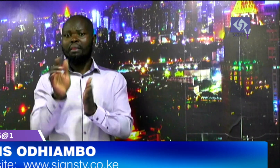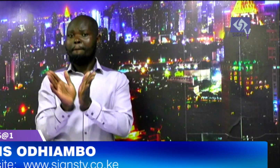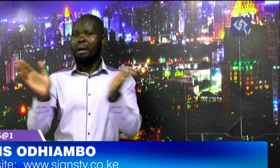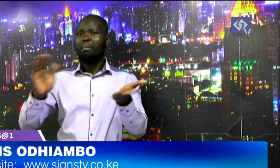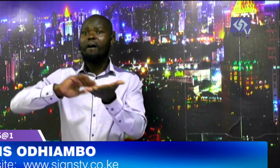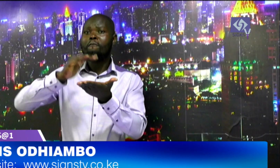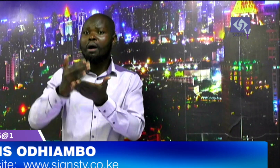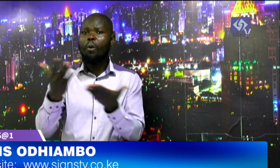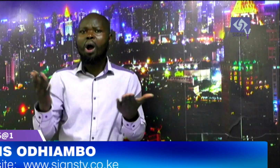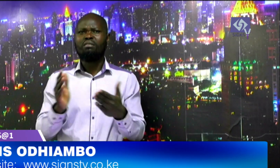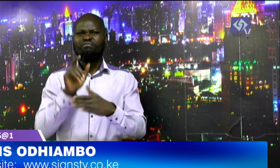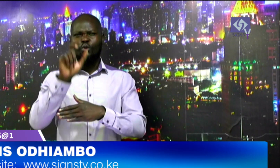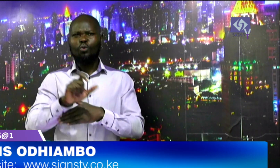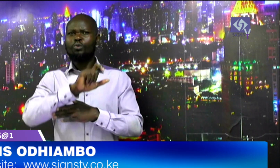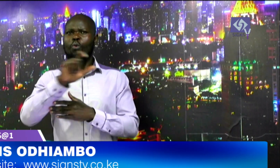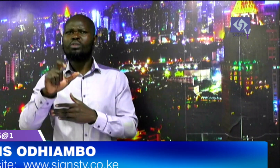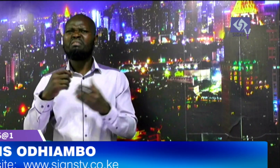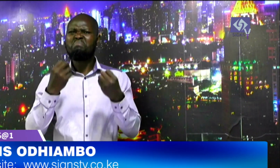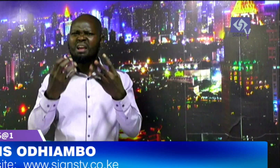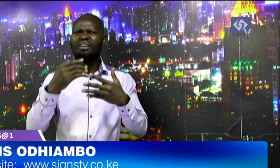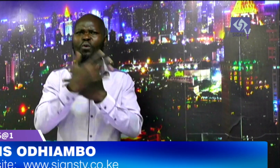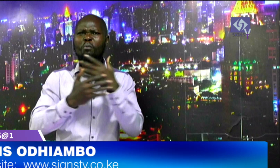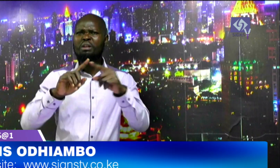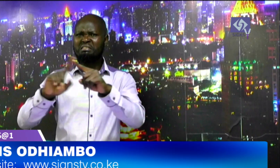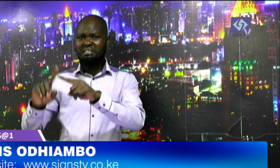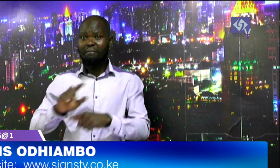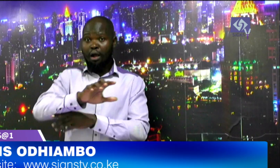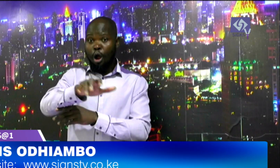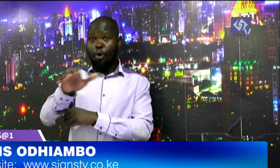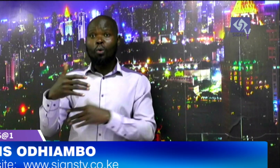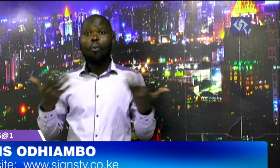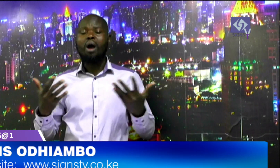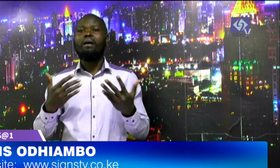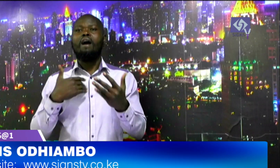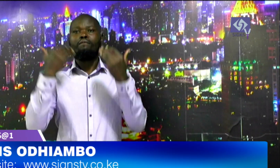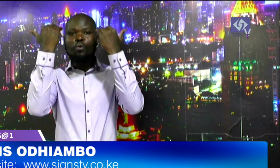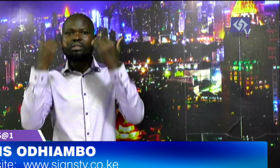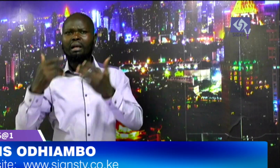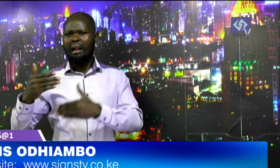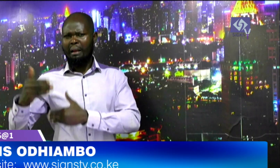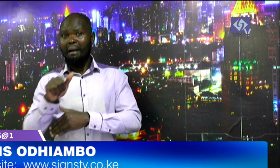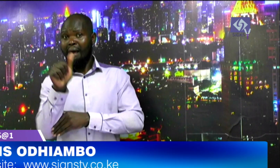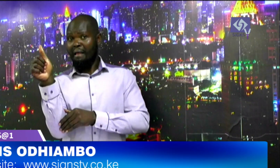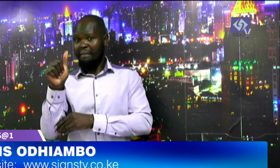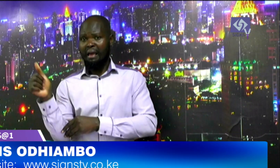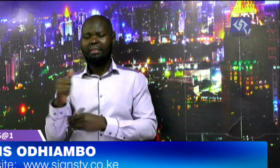was accused of misuse of public funds, gross misconduct, contempt to